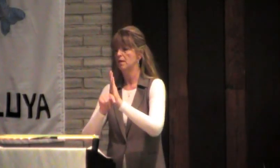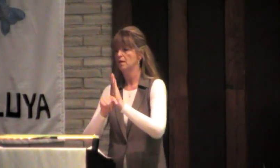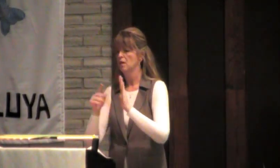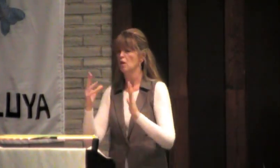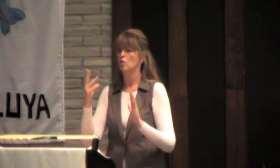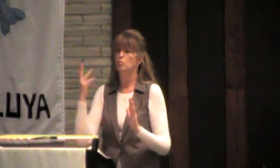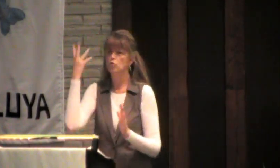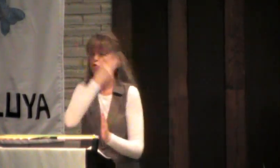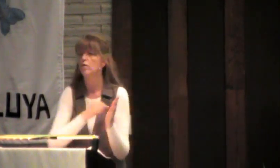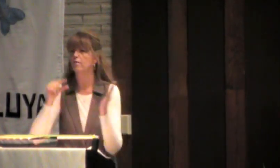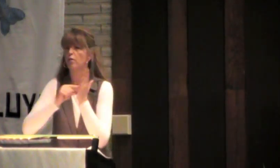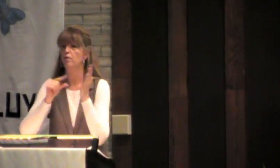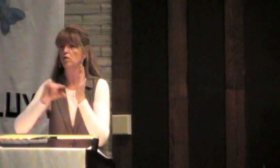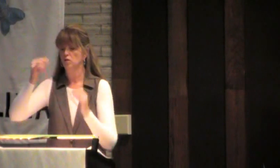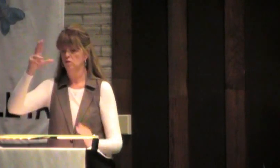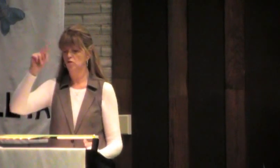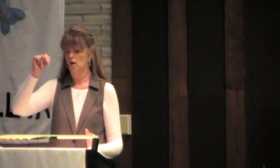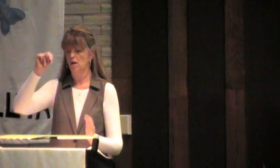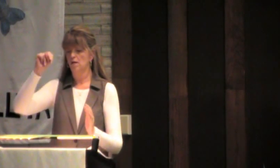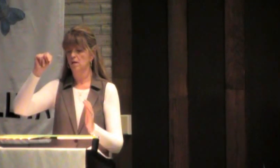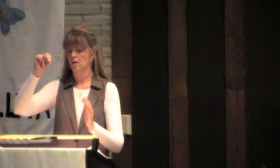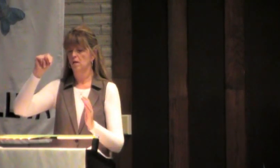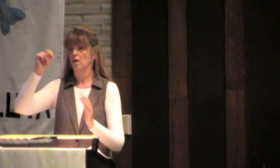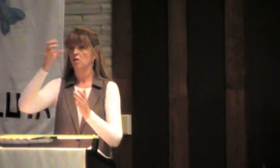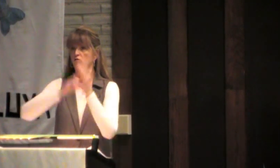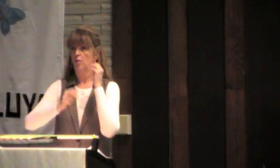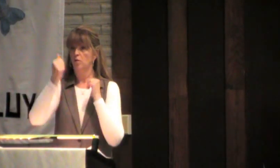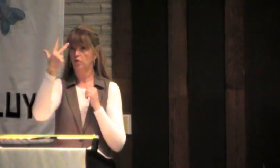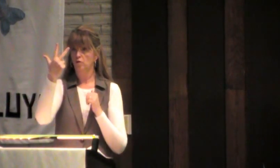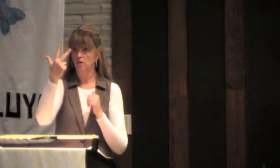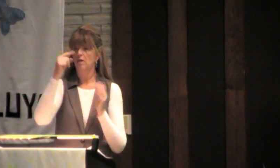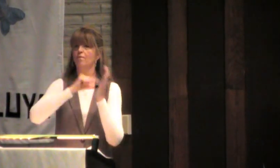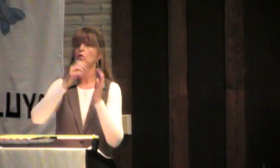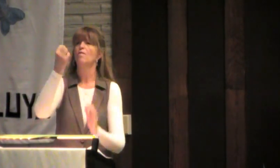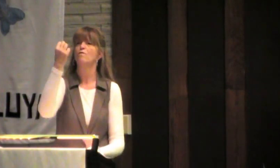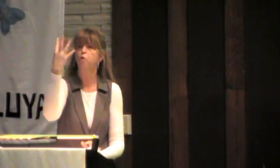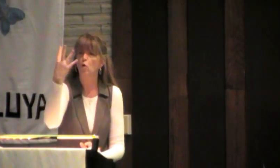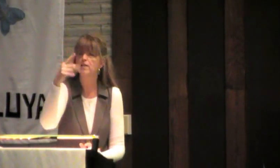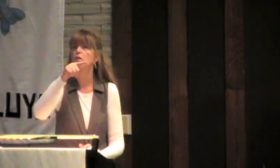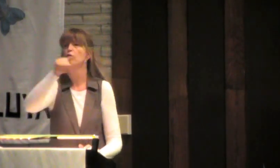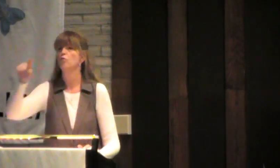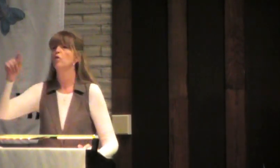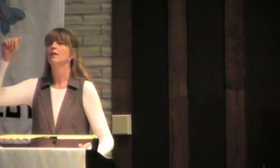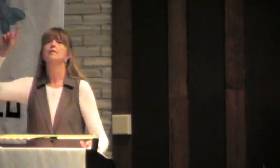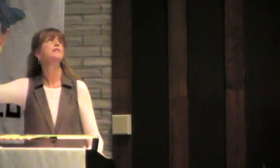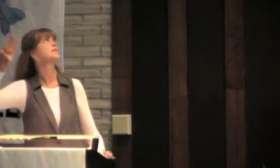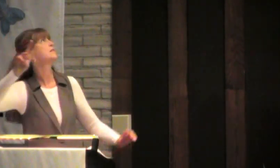Now compared to the New Testament, there's a beautiful verse in John chapter 3, verse 14